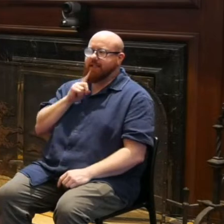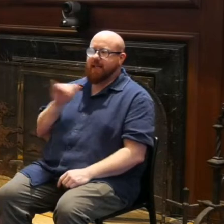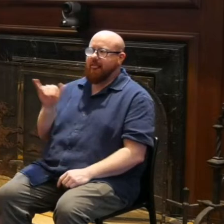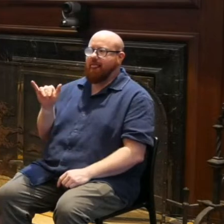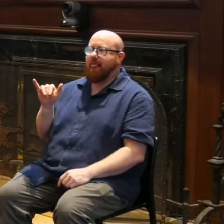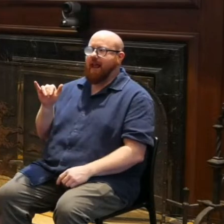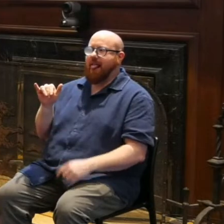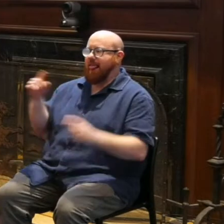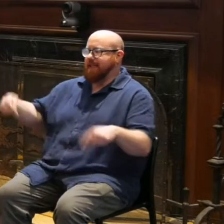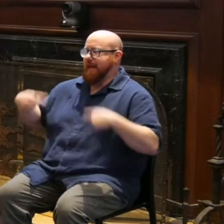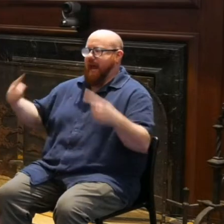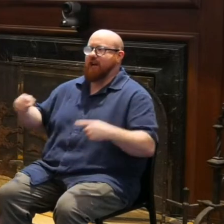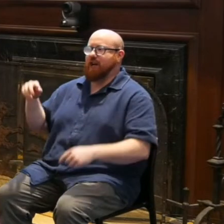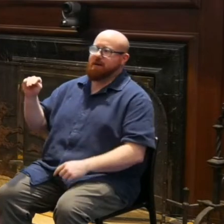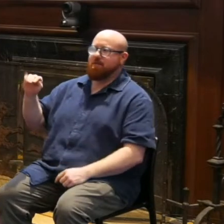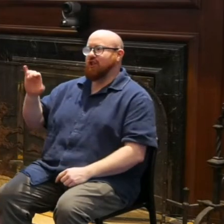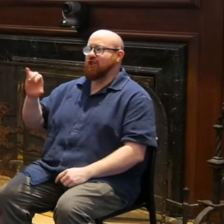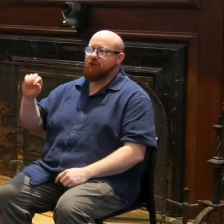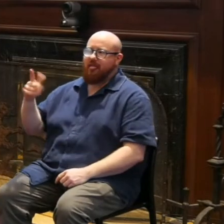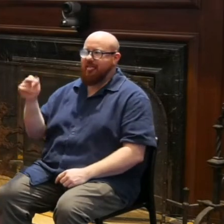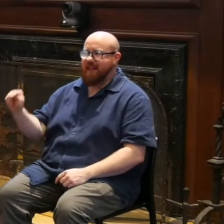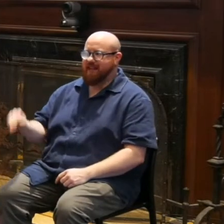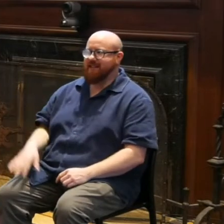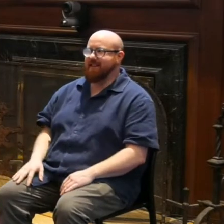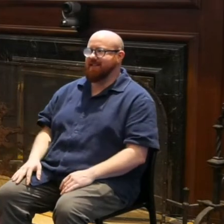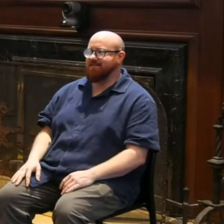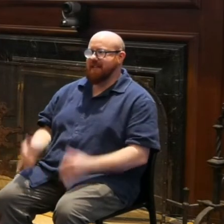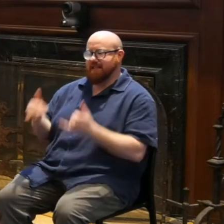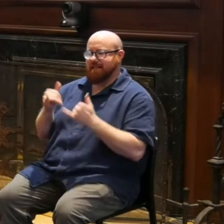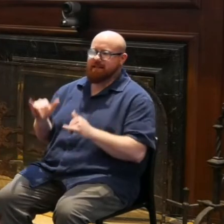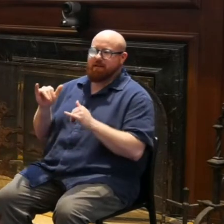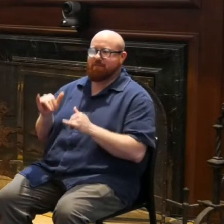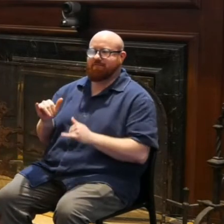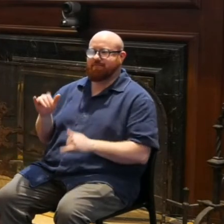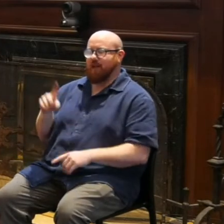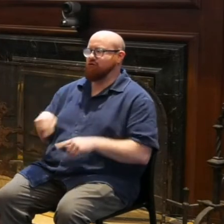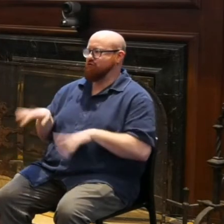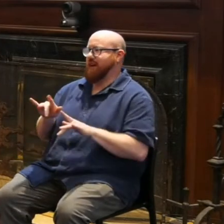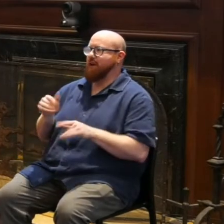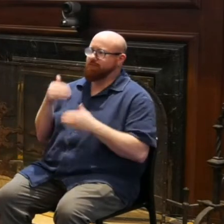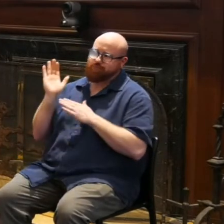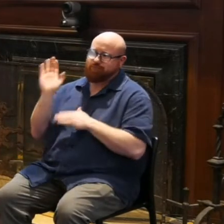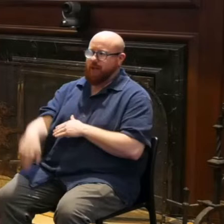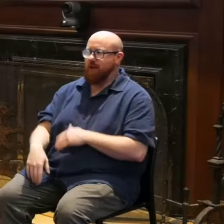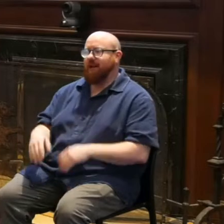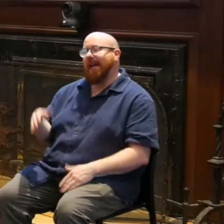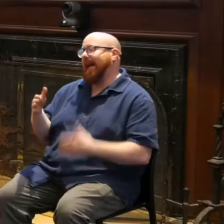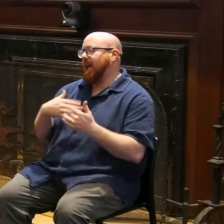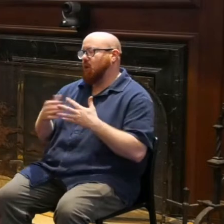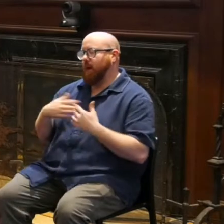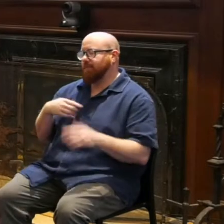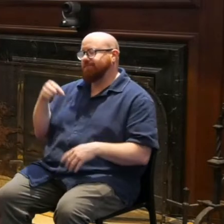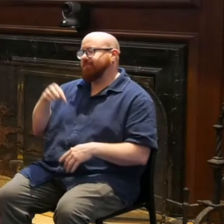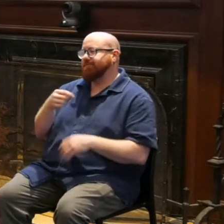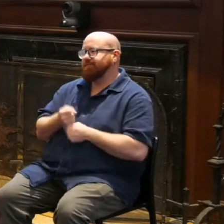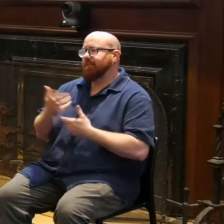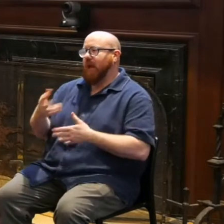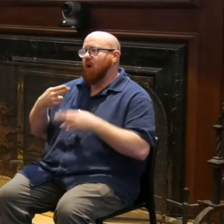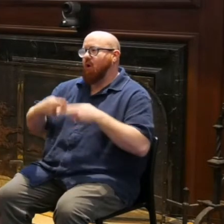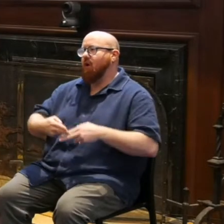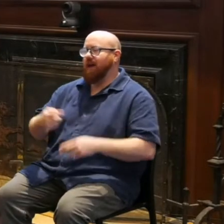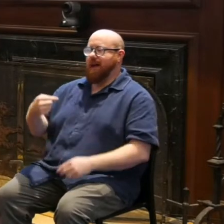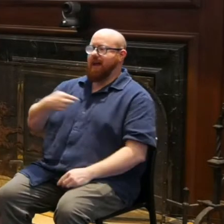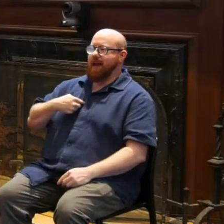tire. Still belted radial all the way. Anyway, I have this one I call I